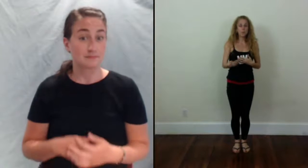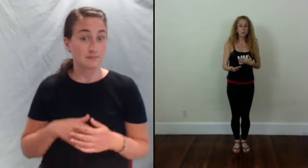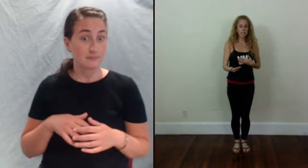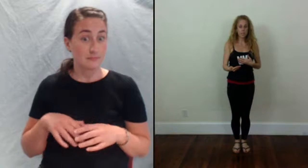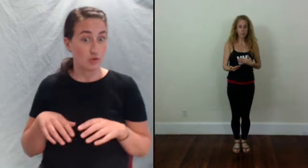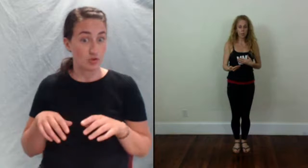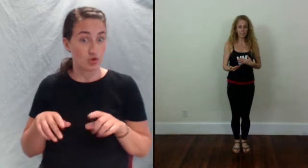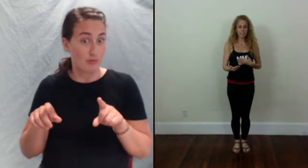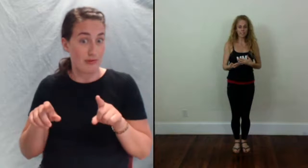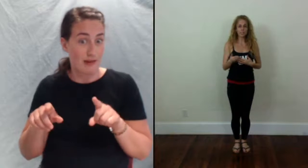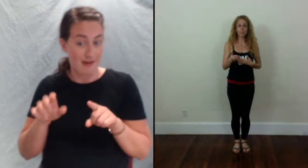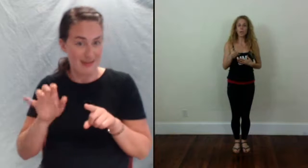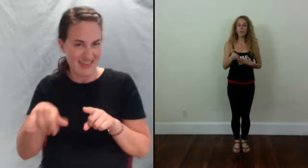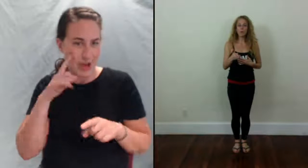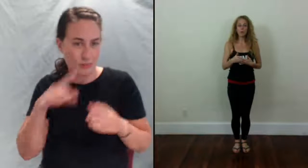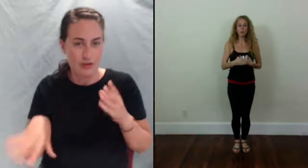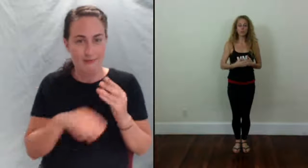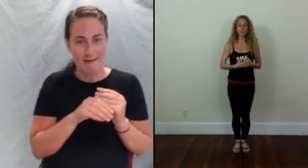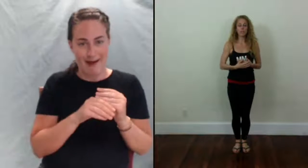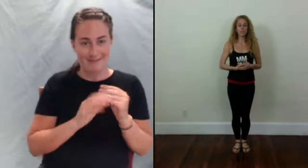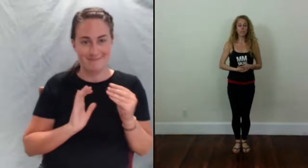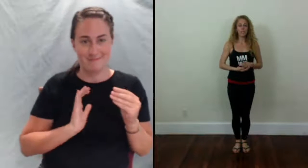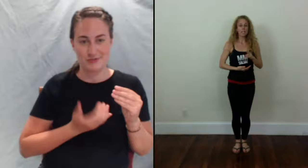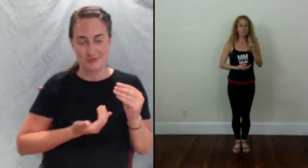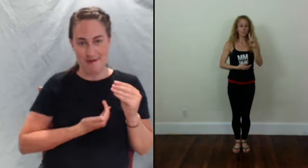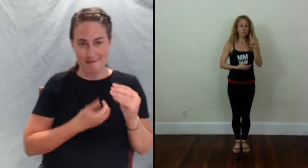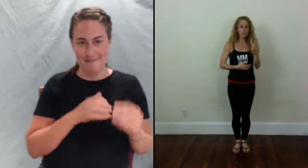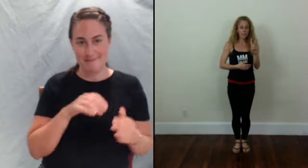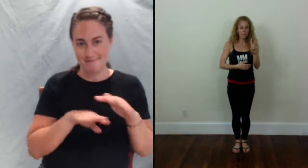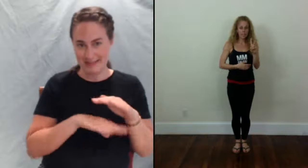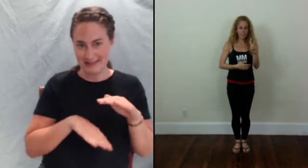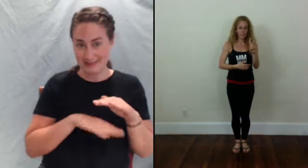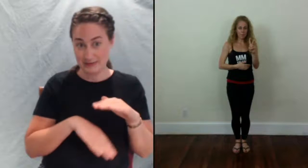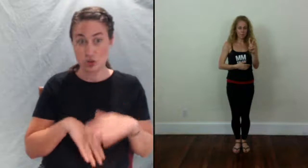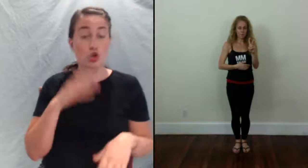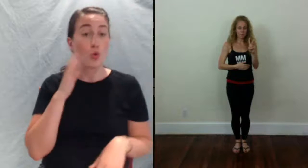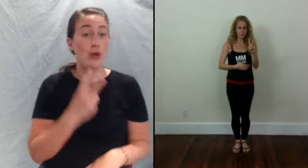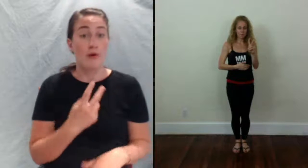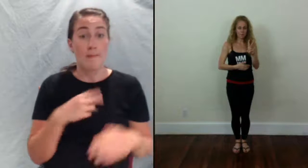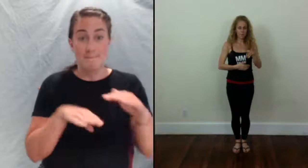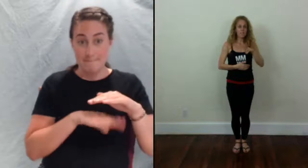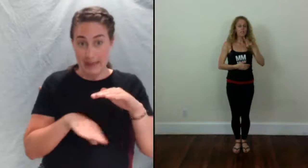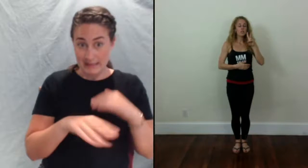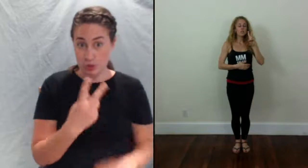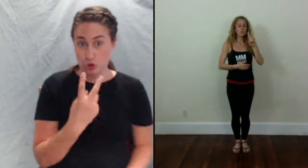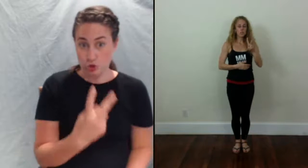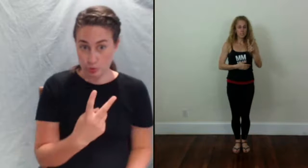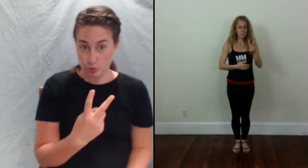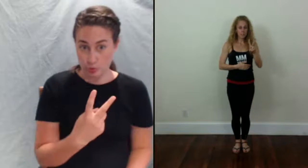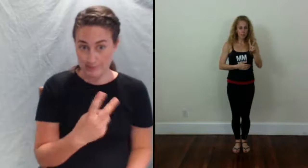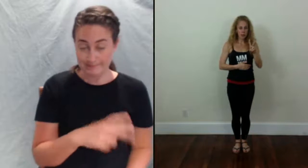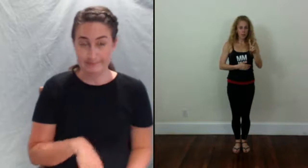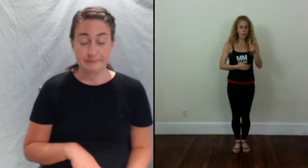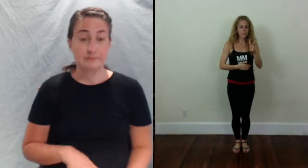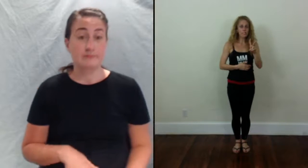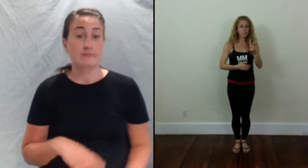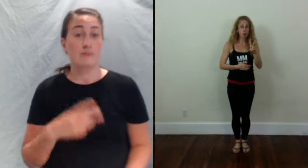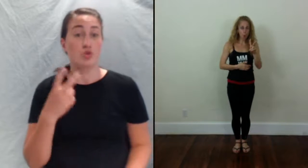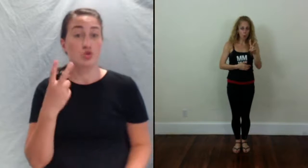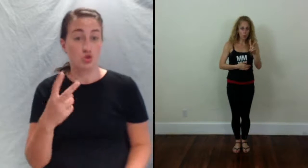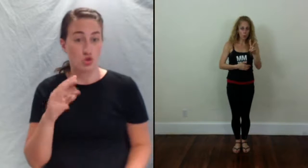and we're going to put it into our basic. So now what we're going to do, 2 basic steps, 2 sets of